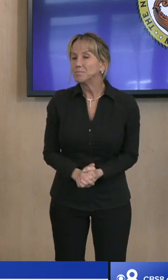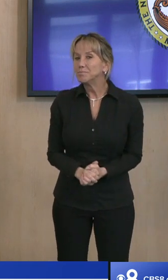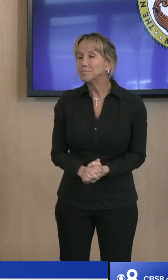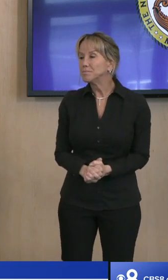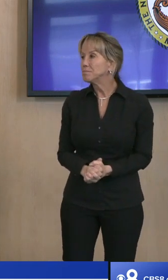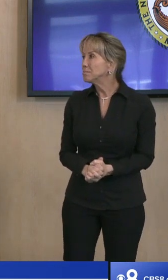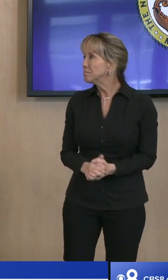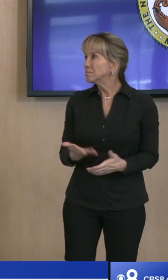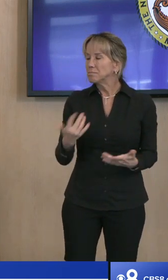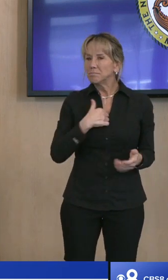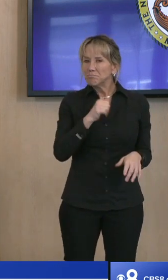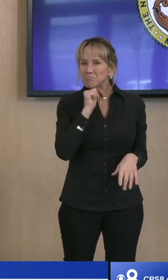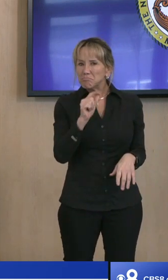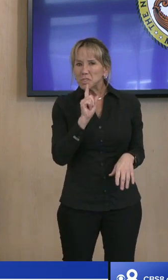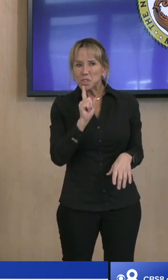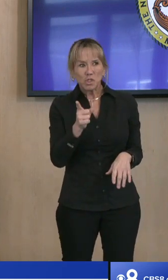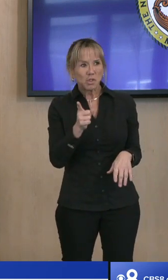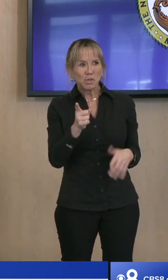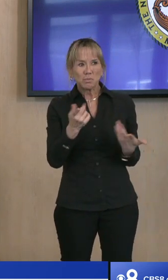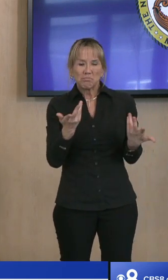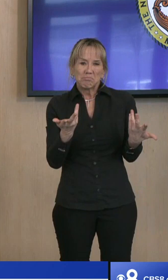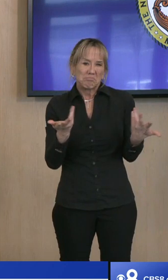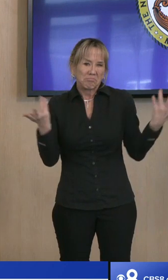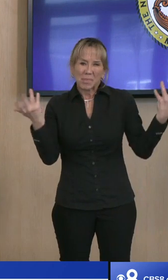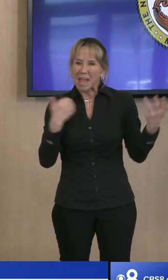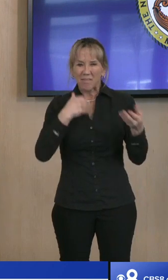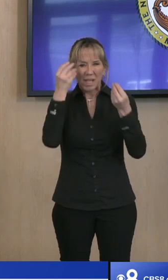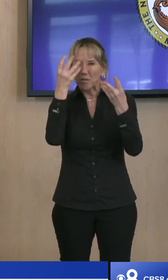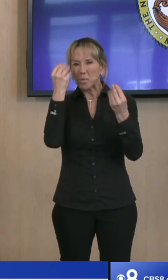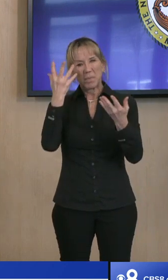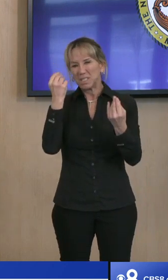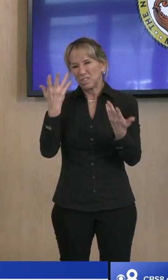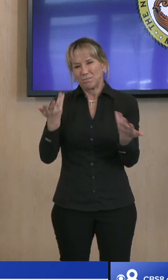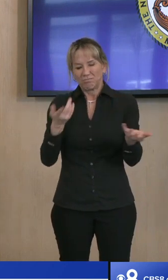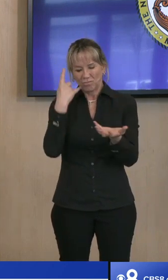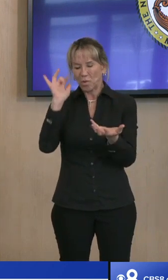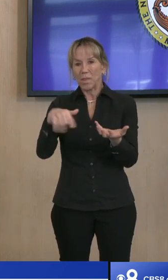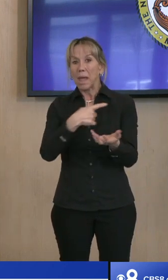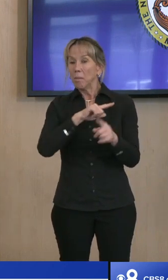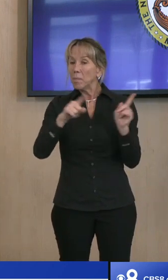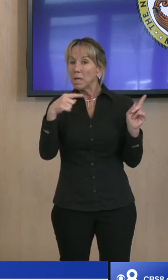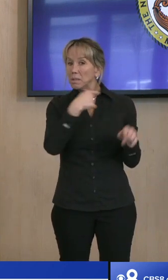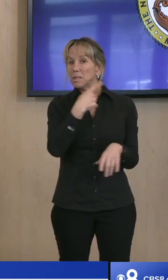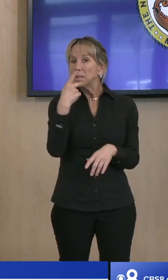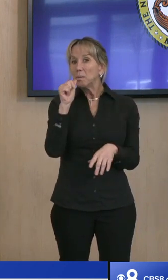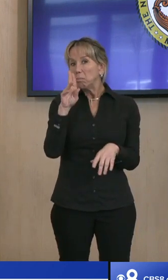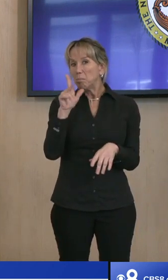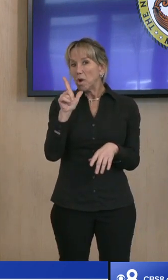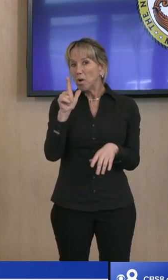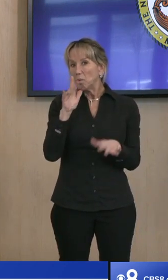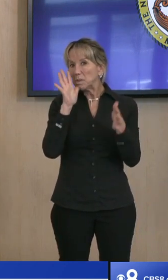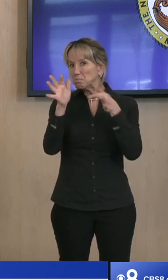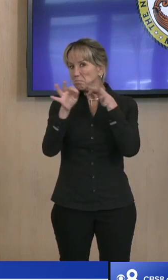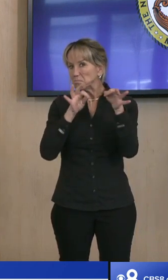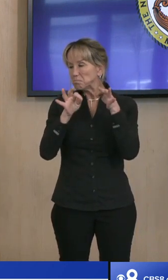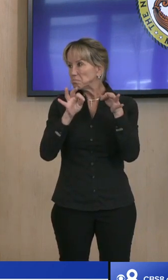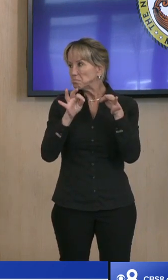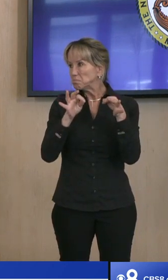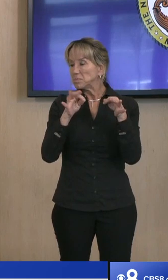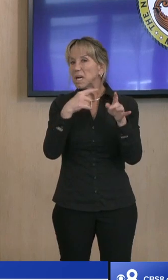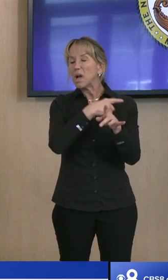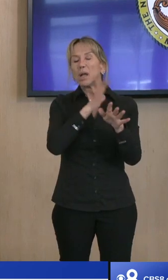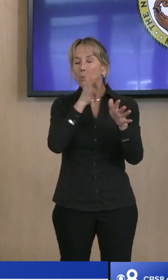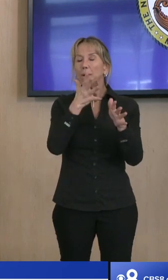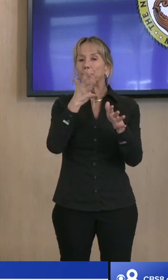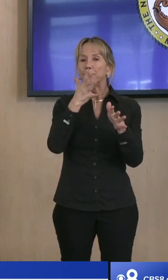Okay, I'm not sure that we have any information available right now, but Paul will try to follow up with you.